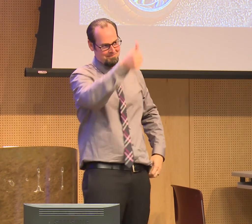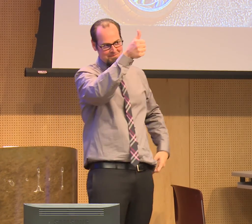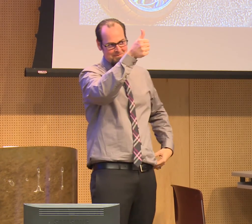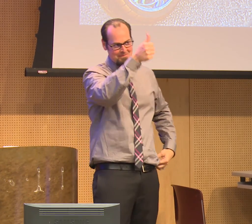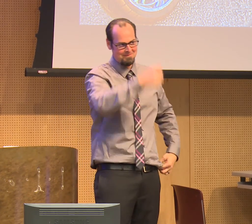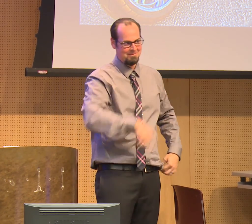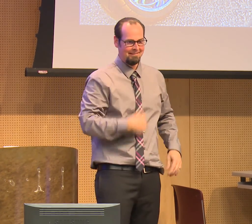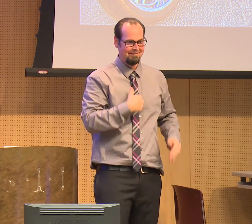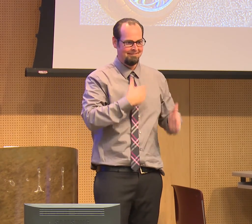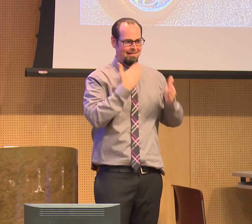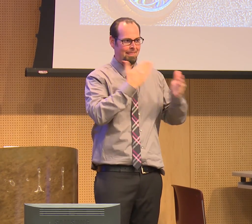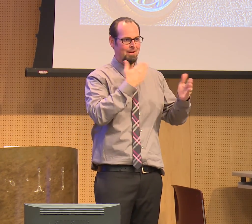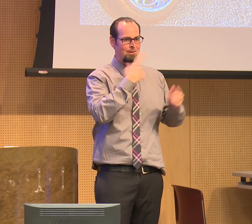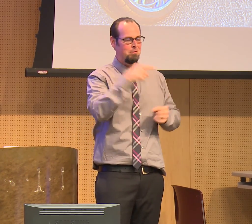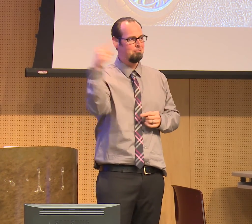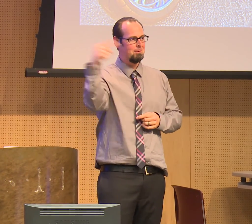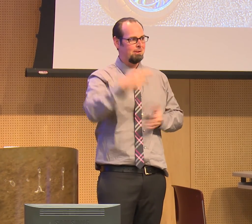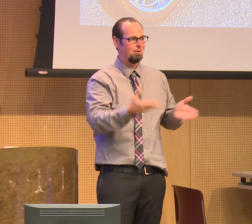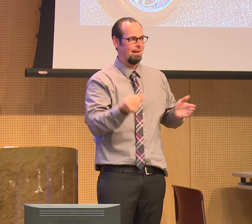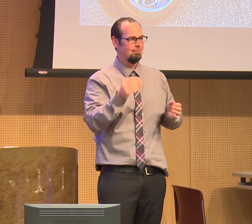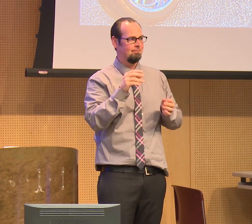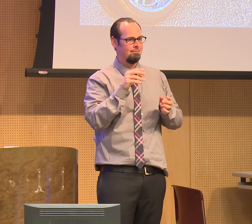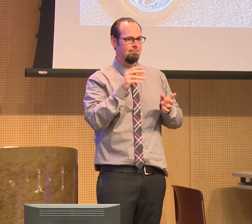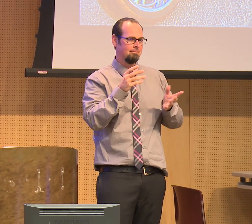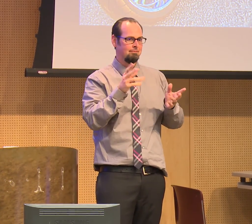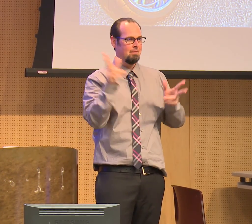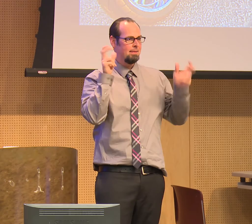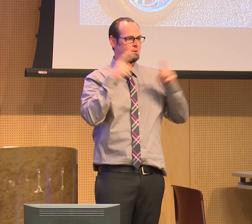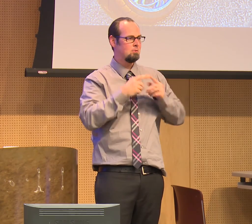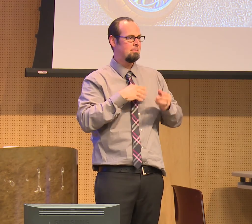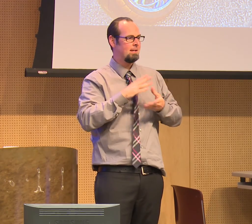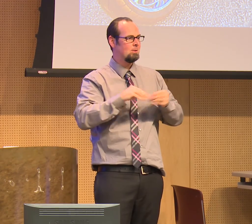Thank you for coming this evening. Craig Gertner, thank you.